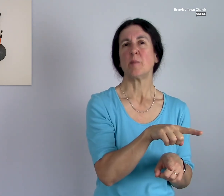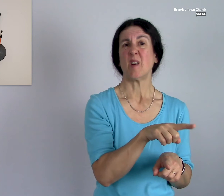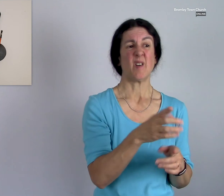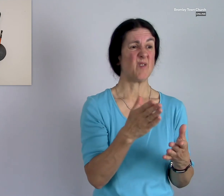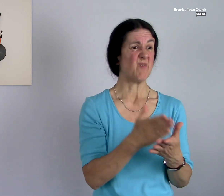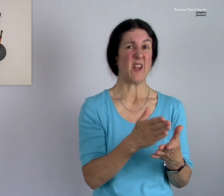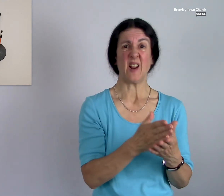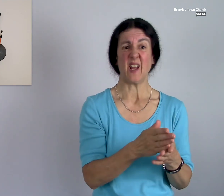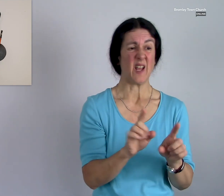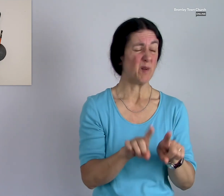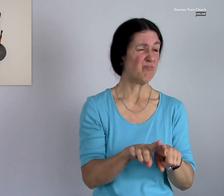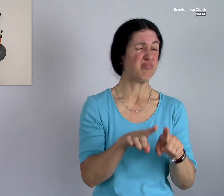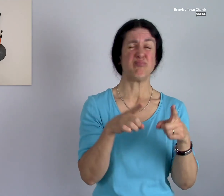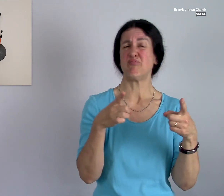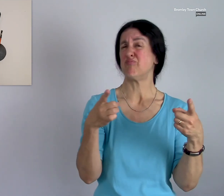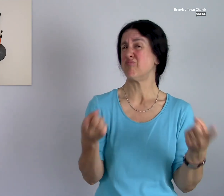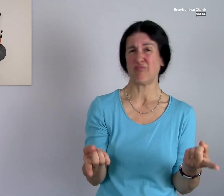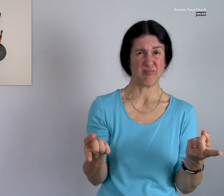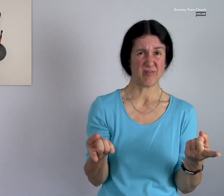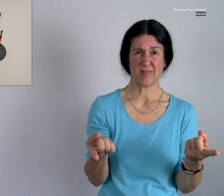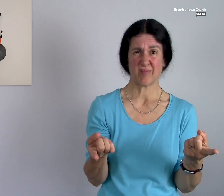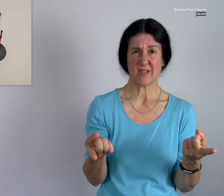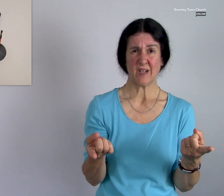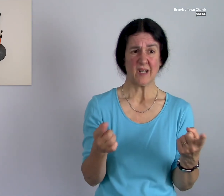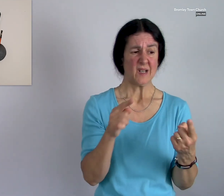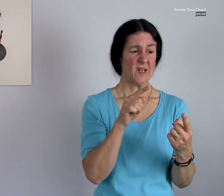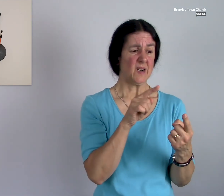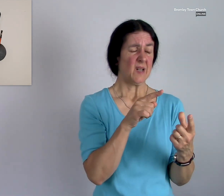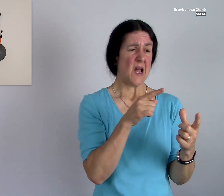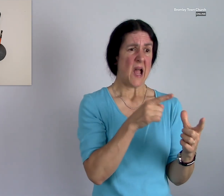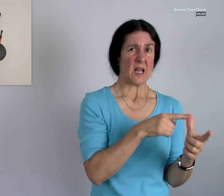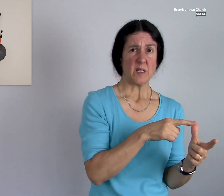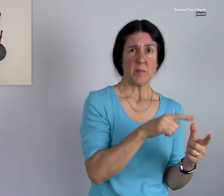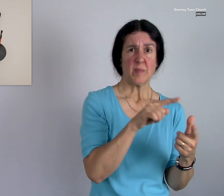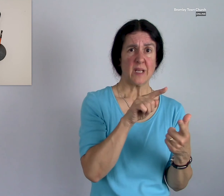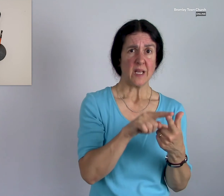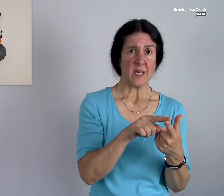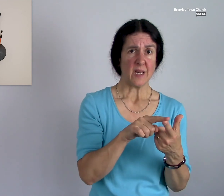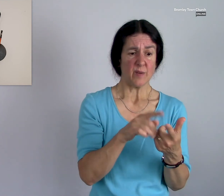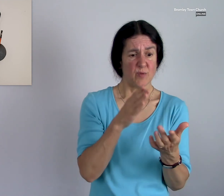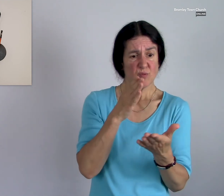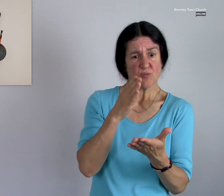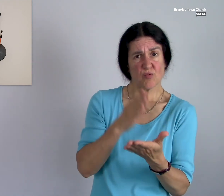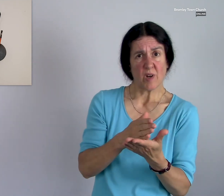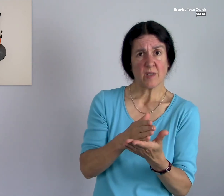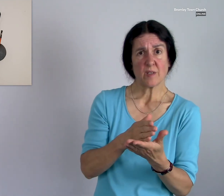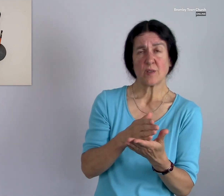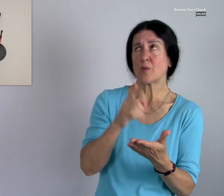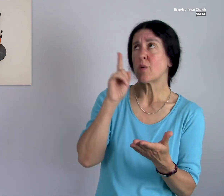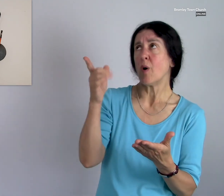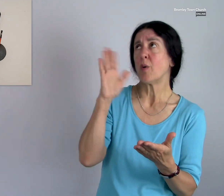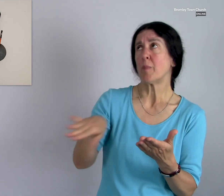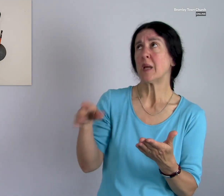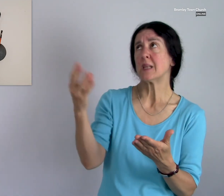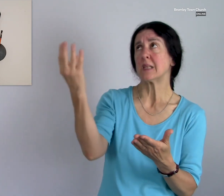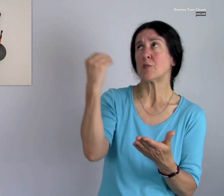than fully trusting in what God had told them, they allow the enemy to cause them to doubt, and so they resorted to